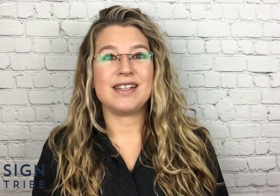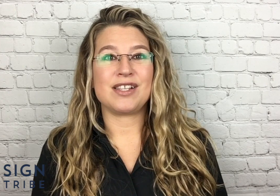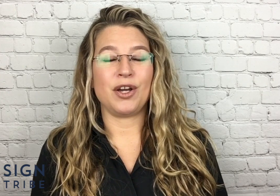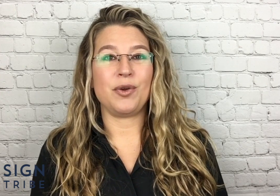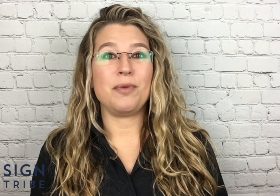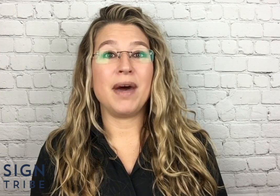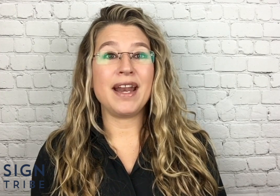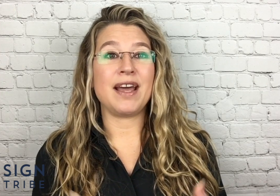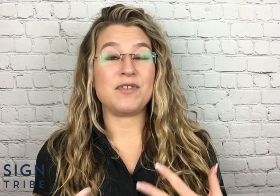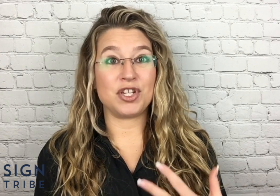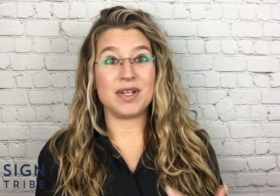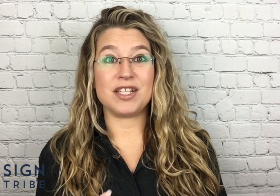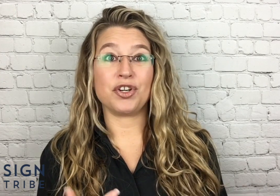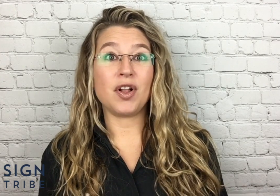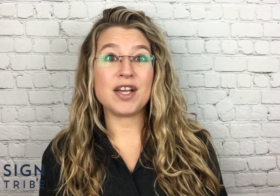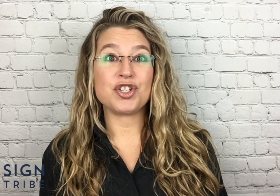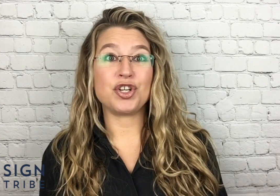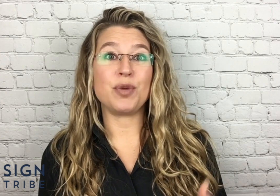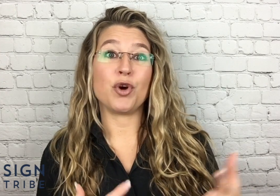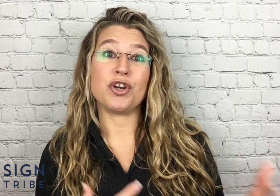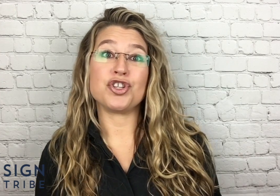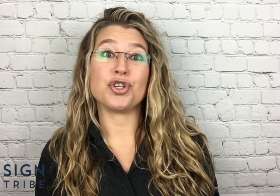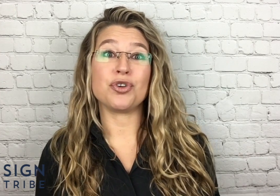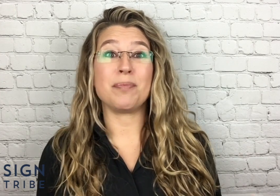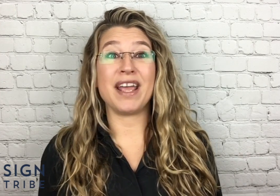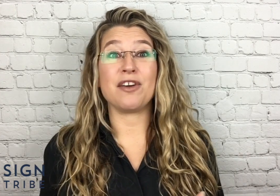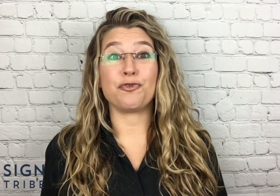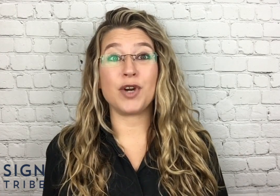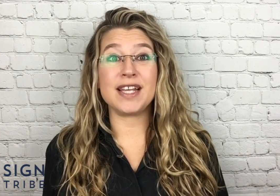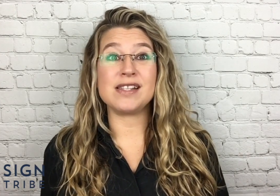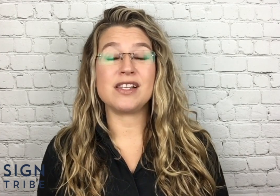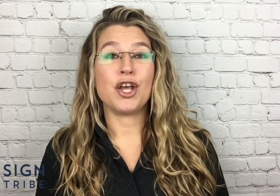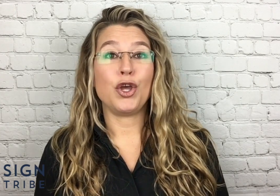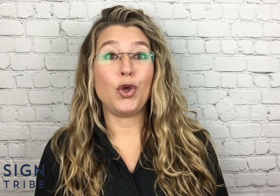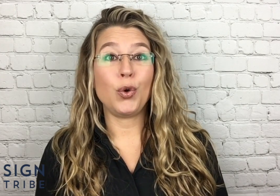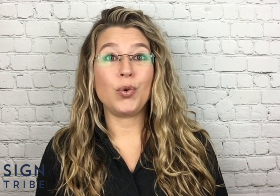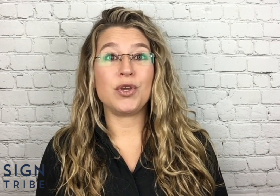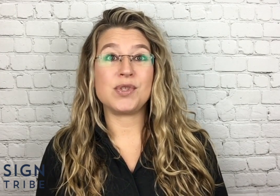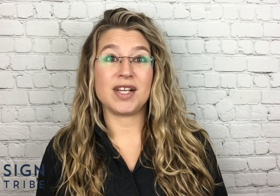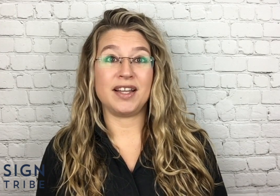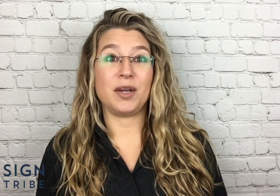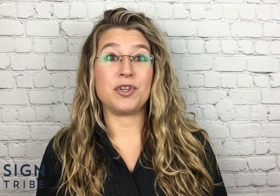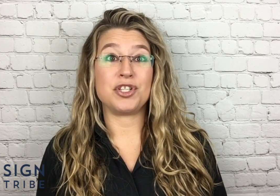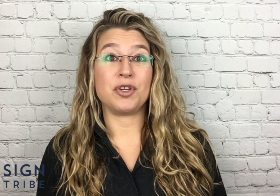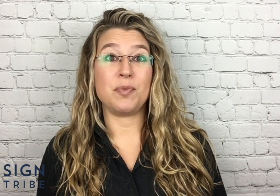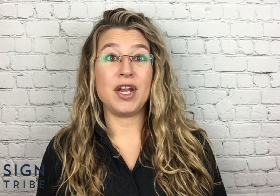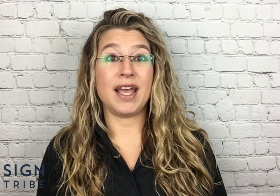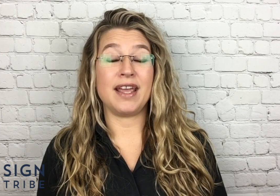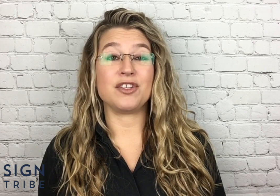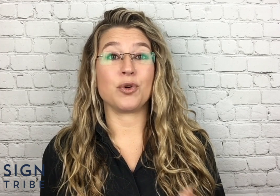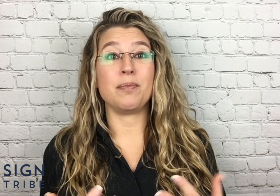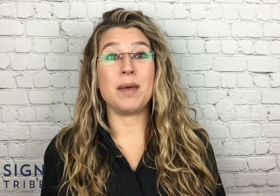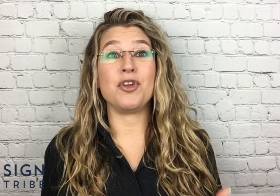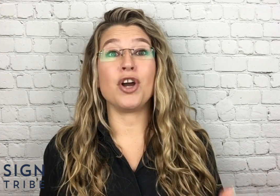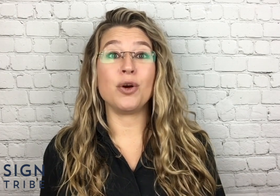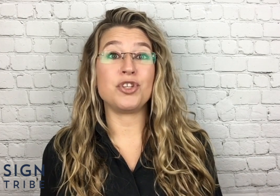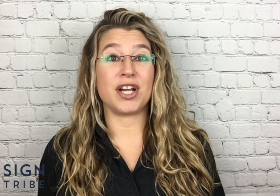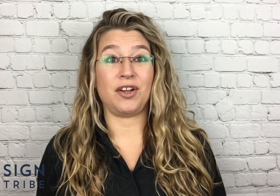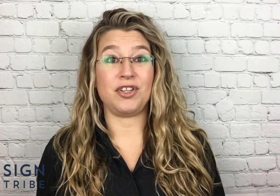So you might have students in your classroom, or your children might have friends who use sign language to communicate, or maybe your own child uses